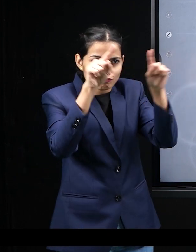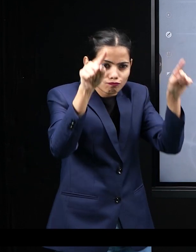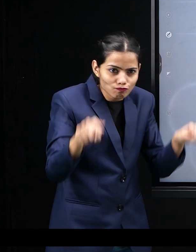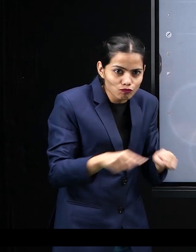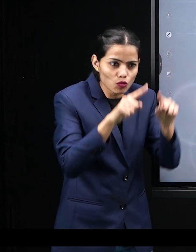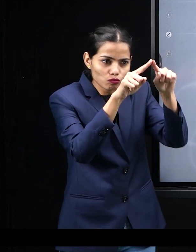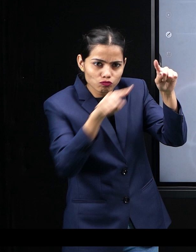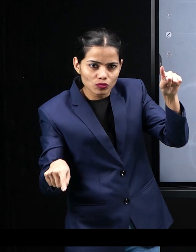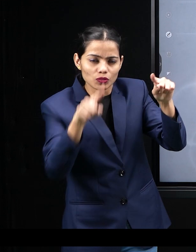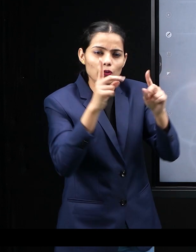quadrilateral.